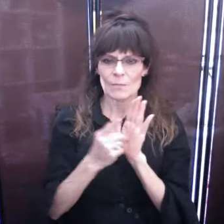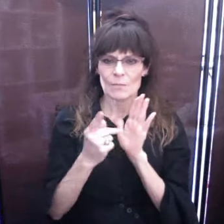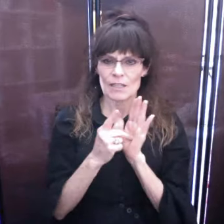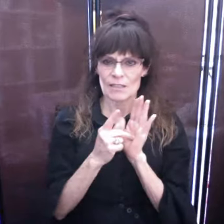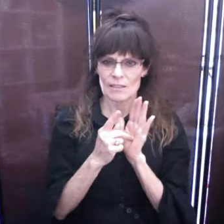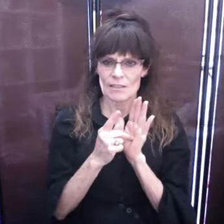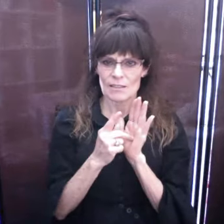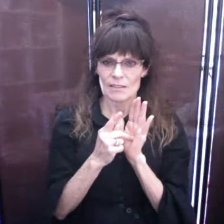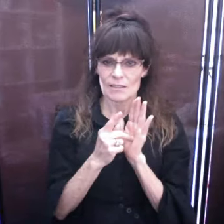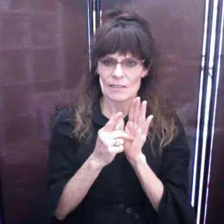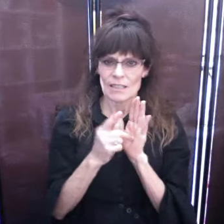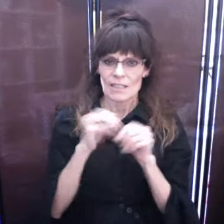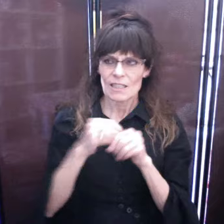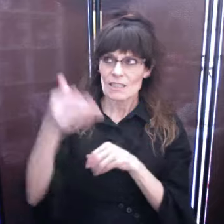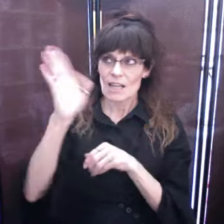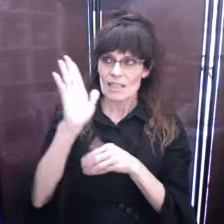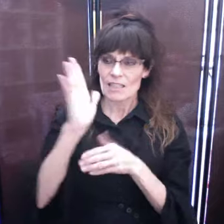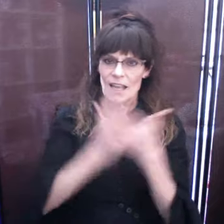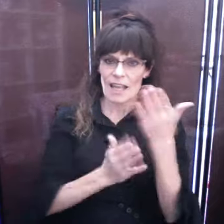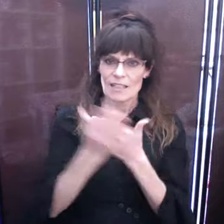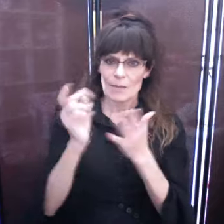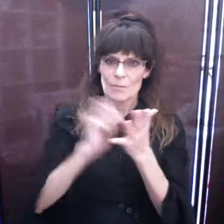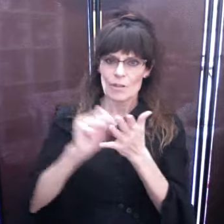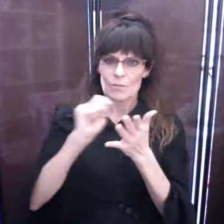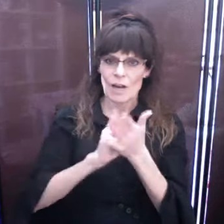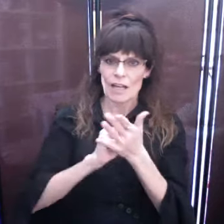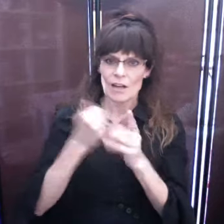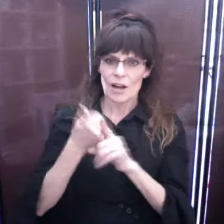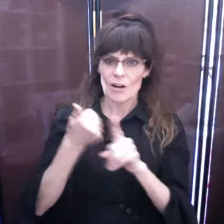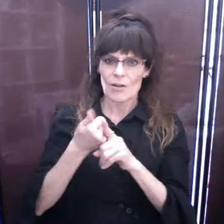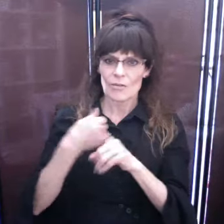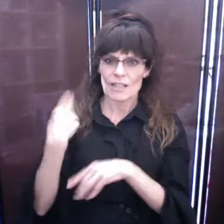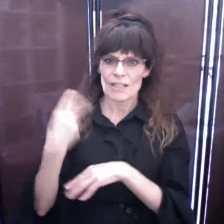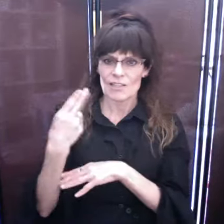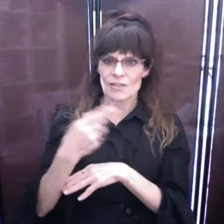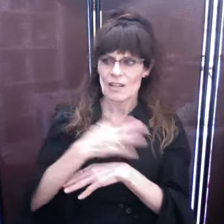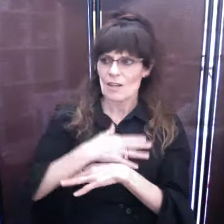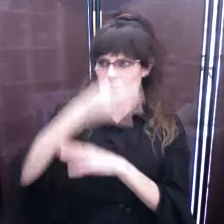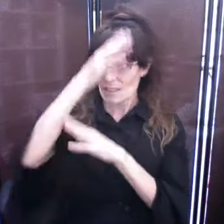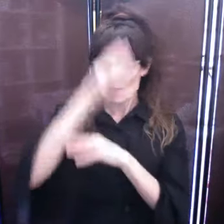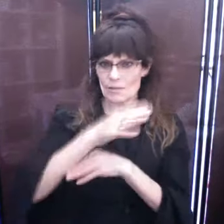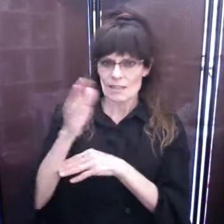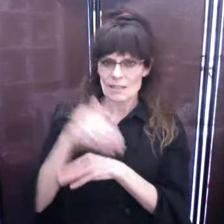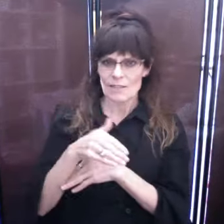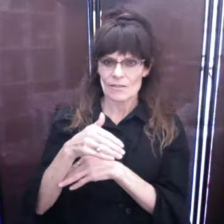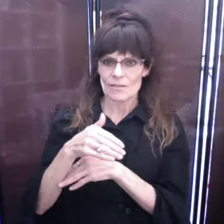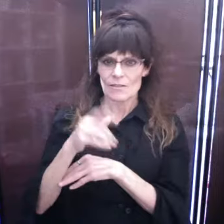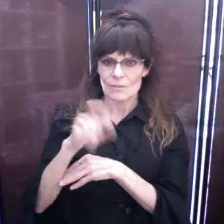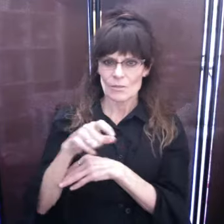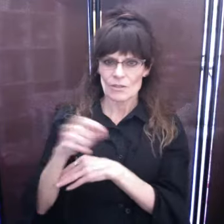the pencil in God's hand, and we begin to rewrite our own history. Because as it turns out, my dad was never supposed to take me to the sports game. I was supposed to